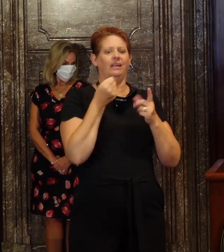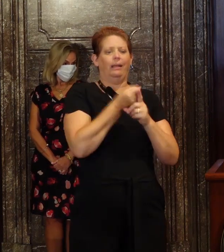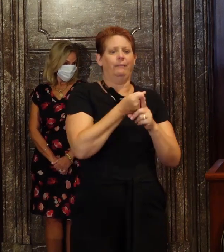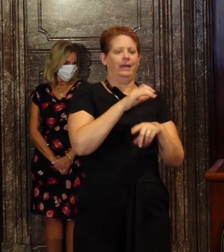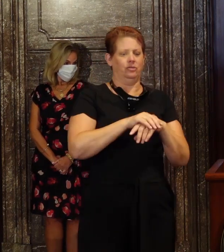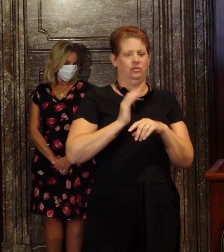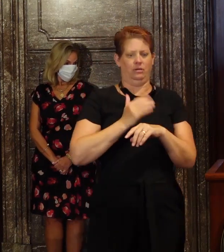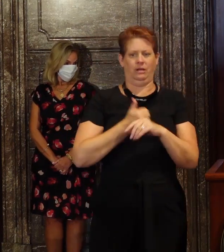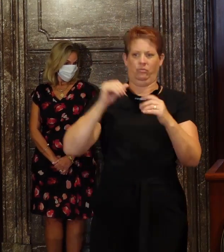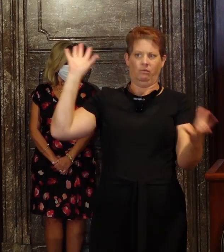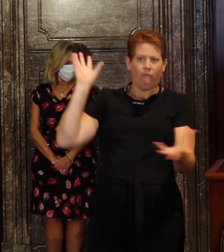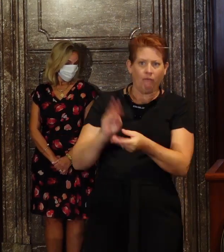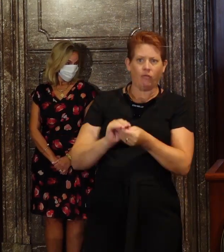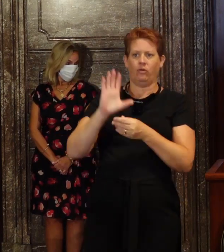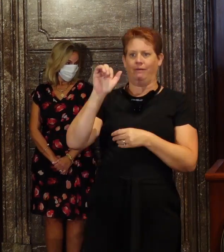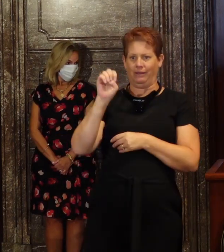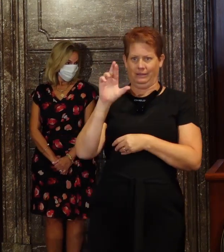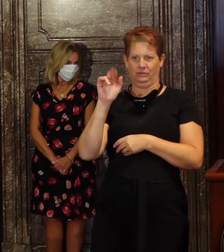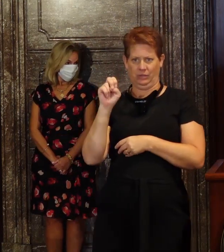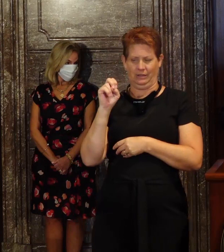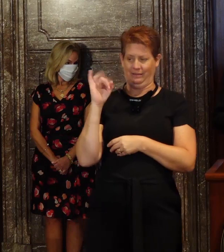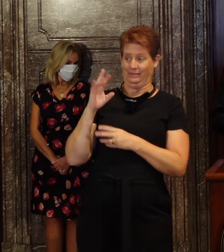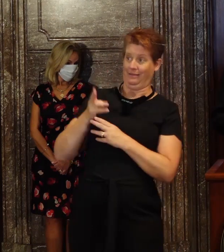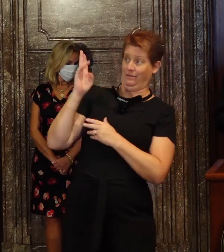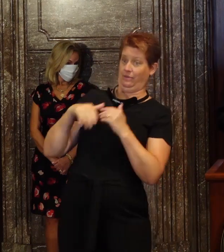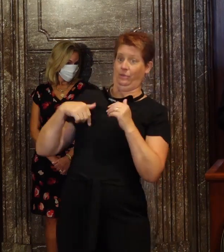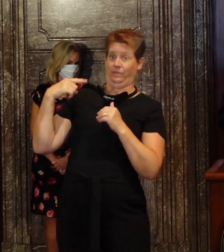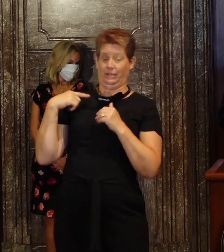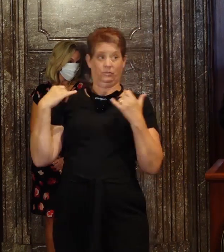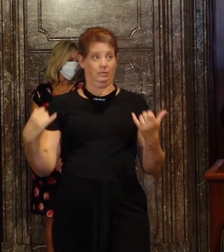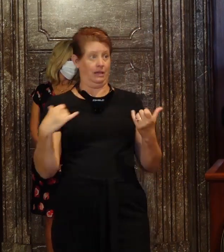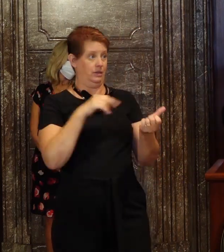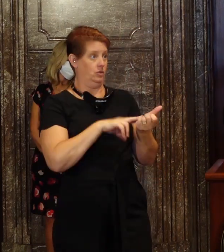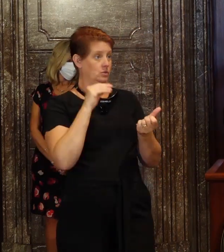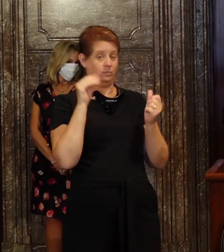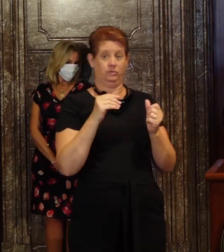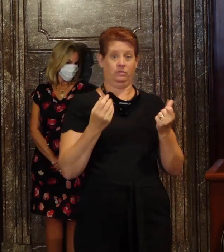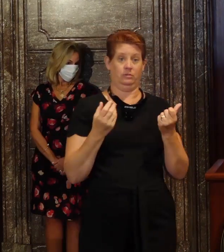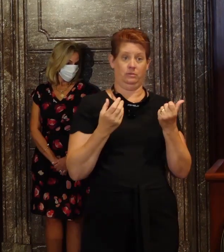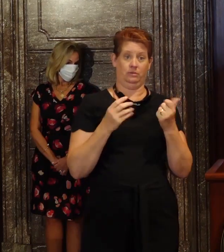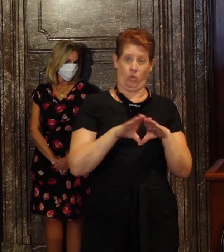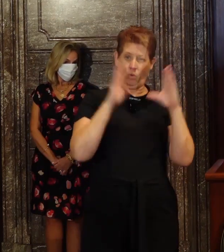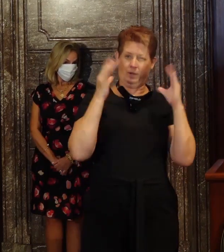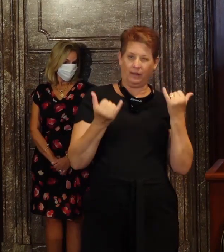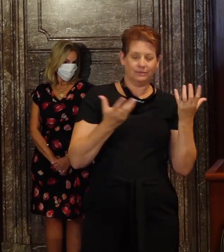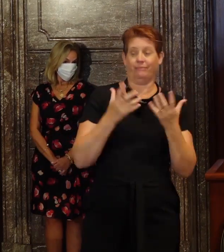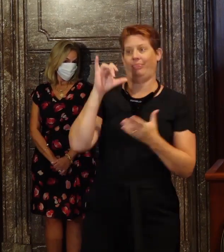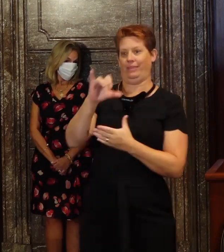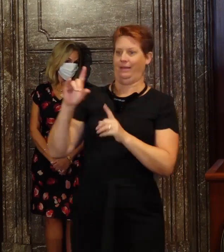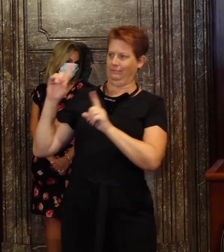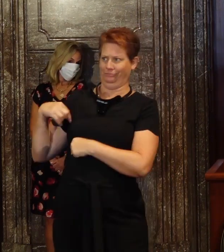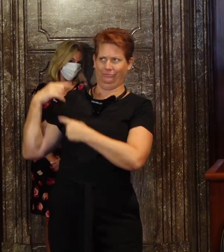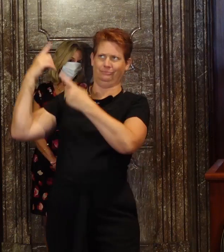what impact does that have when we see it's higher than we think on the nursing homes now? Well, that's been a question in every state since the